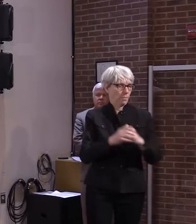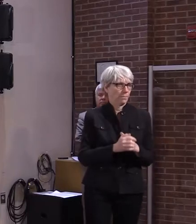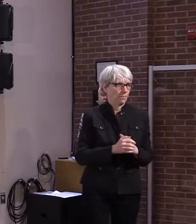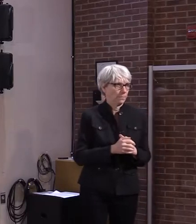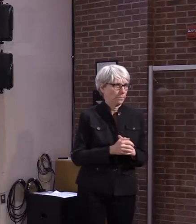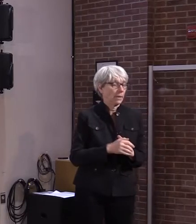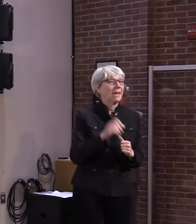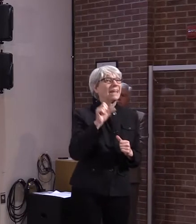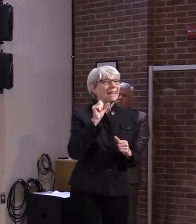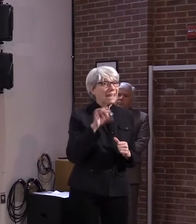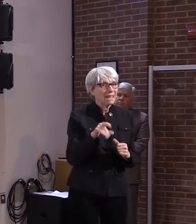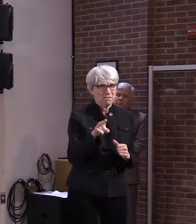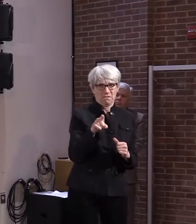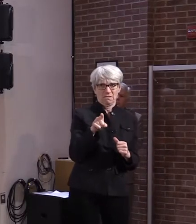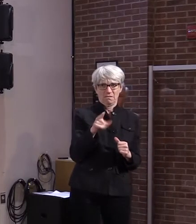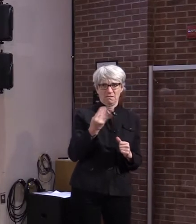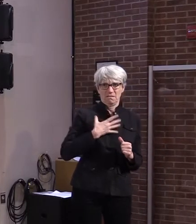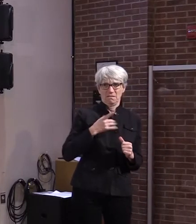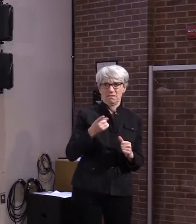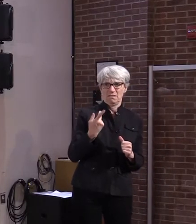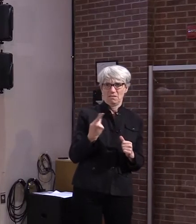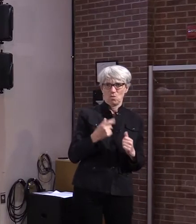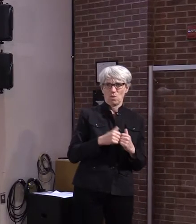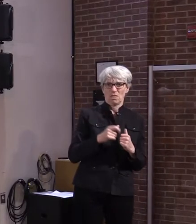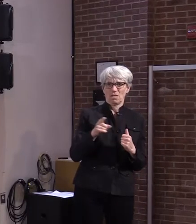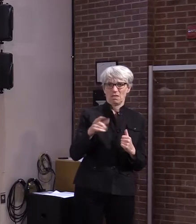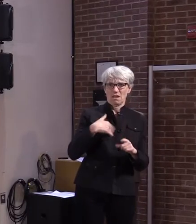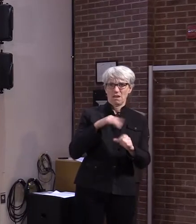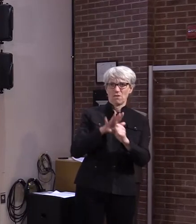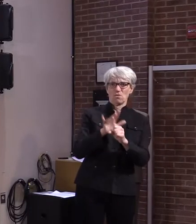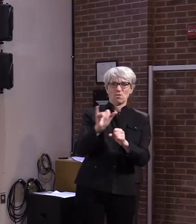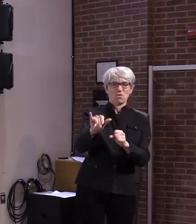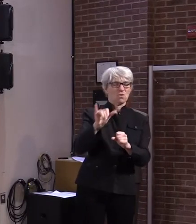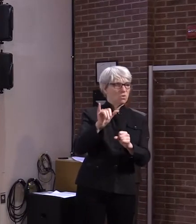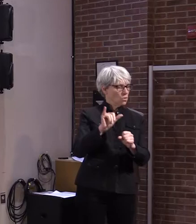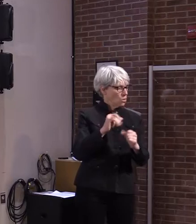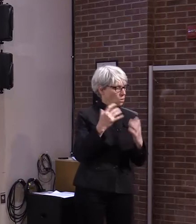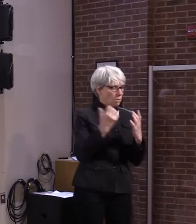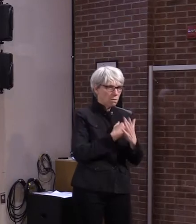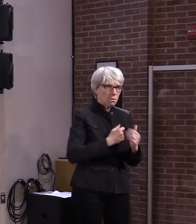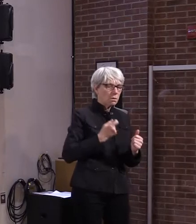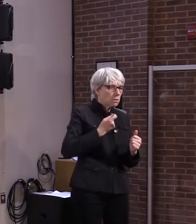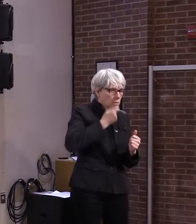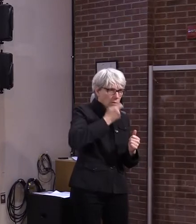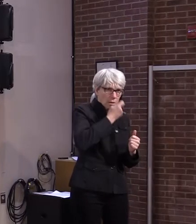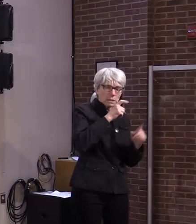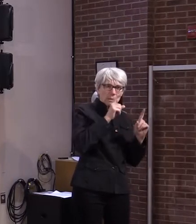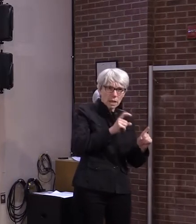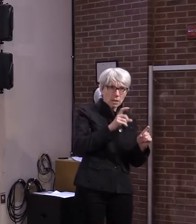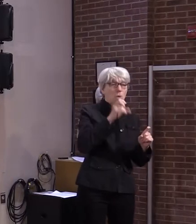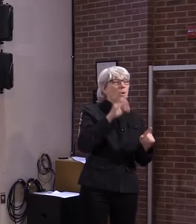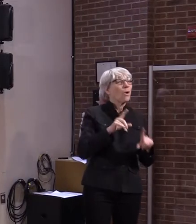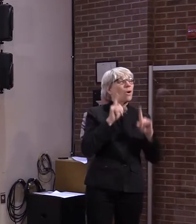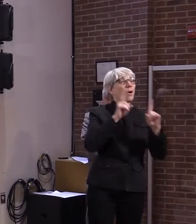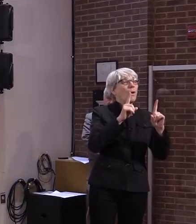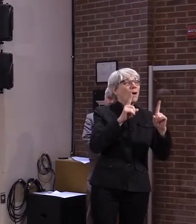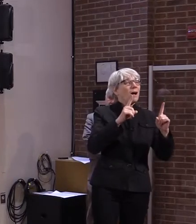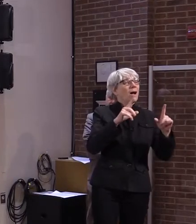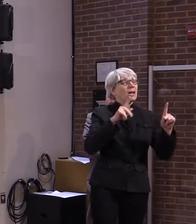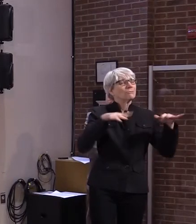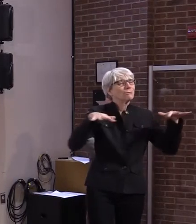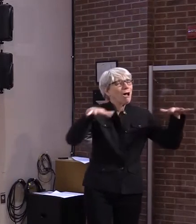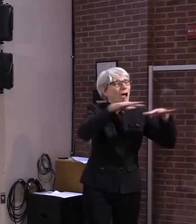close contact or have taken part in any activities that could put you at risk, such as attending a large